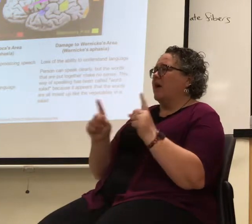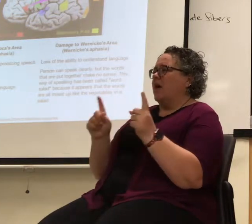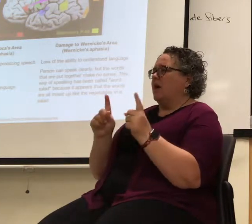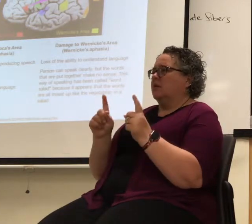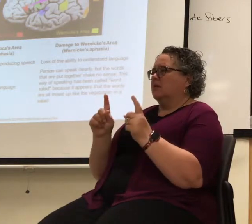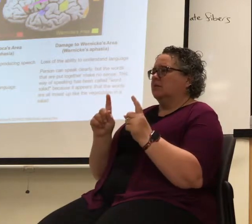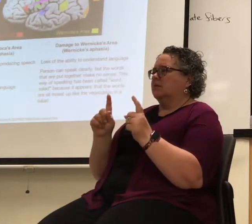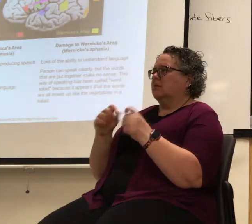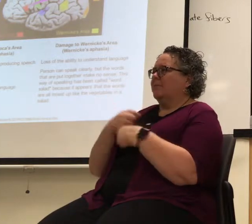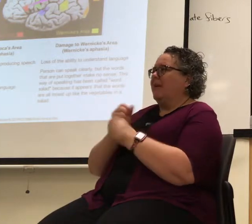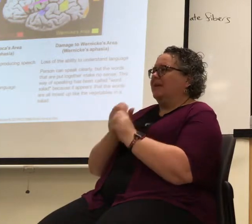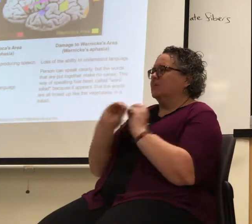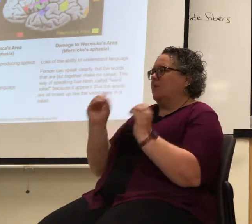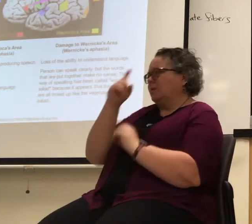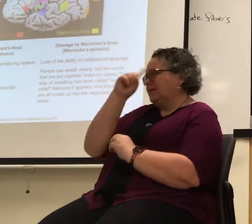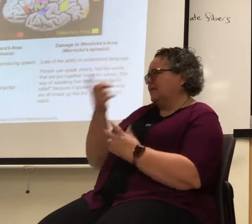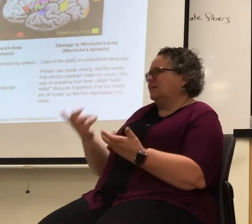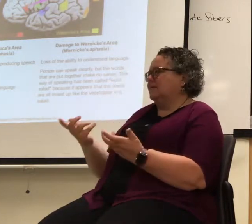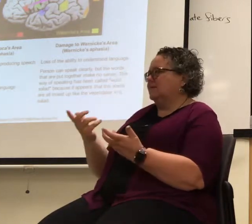is fluent